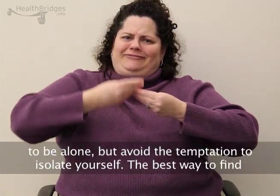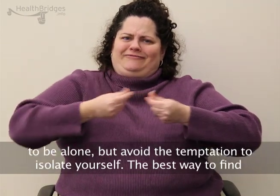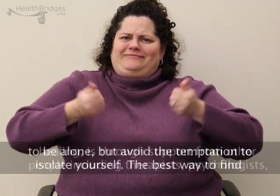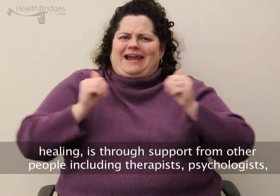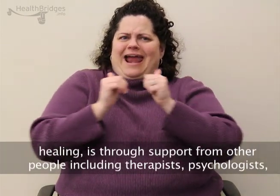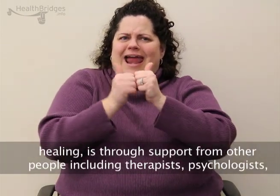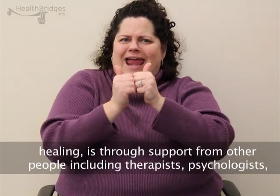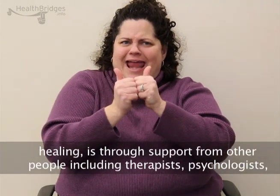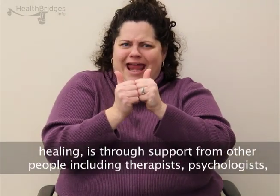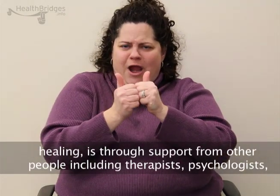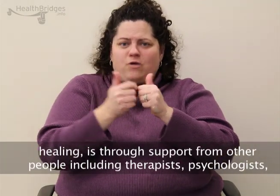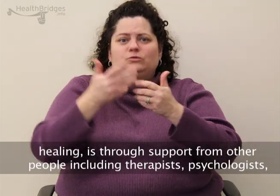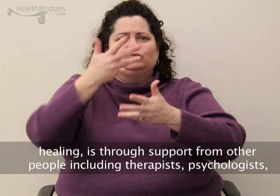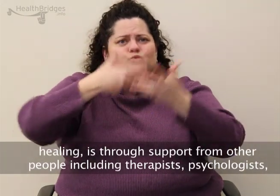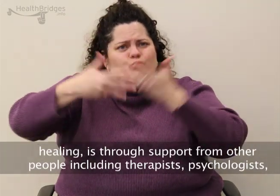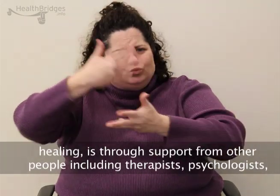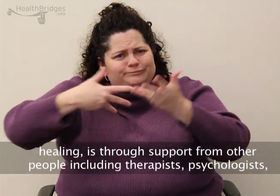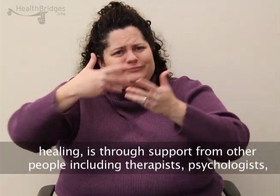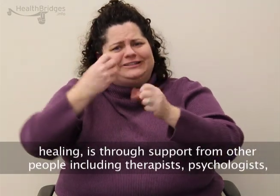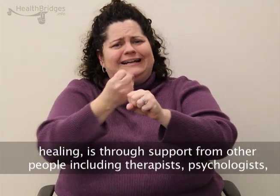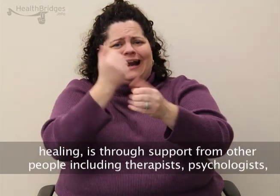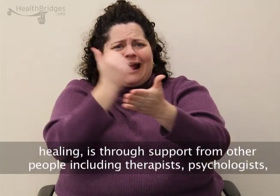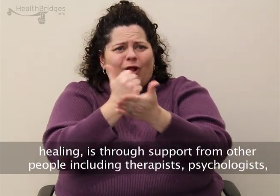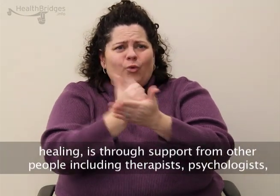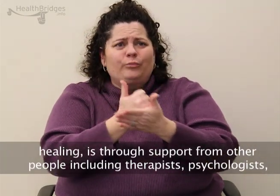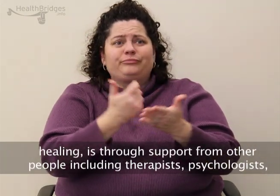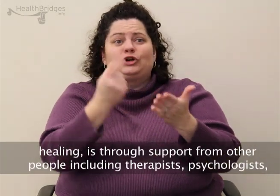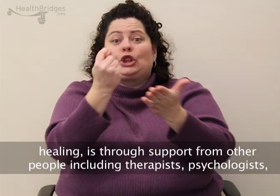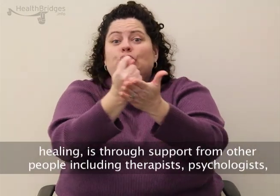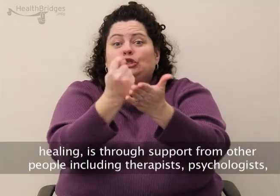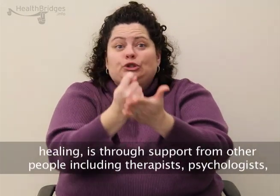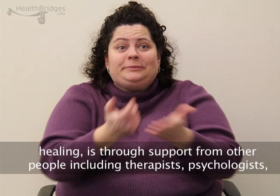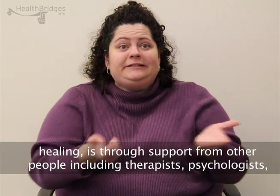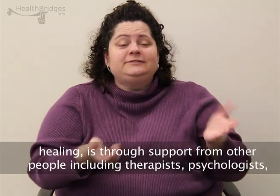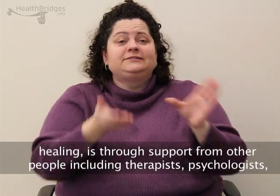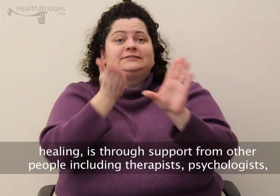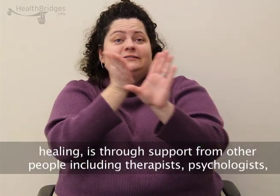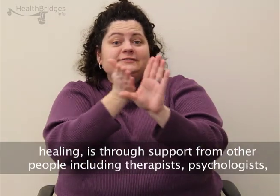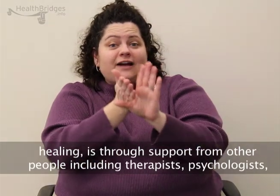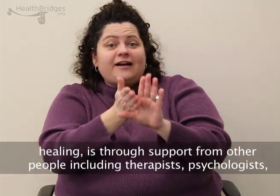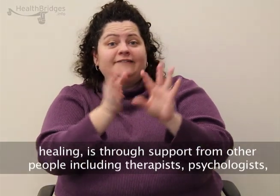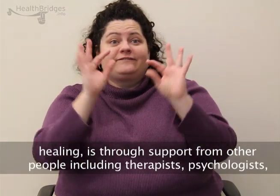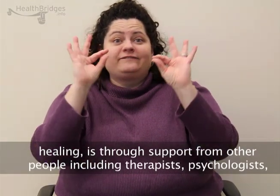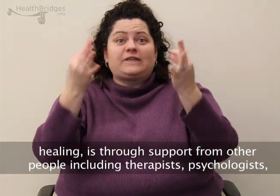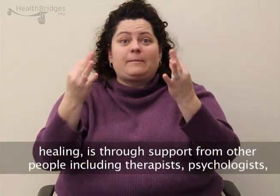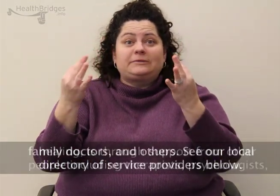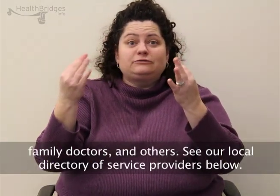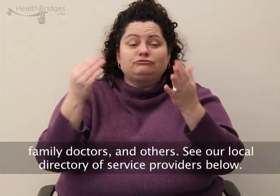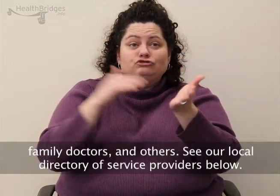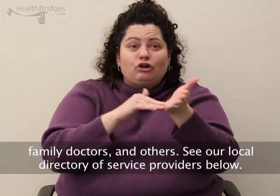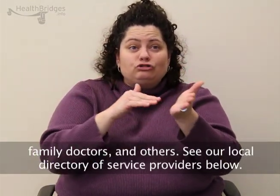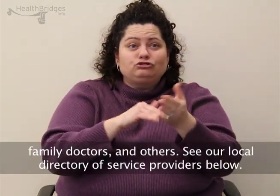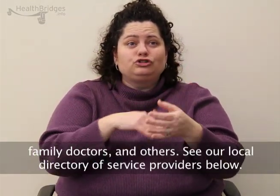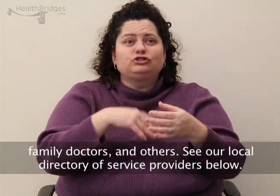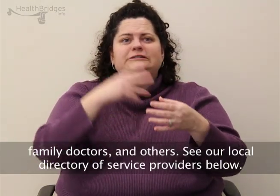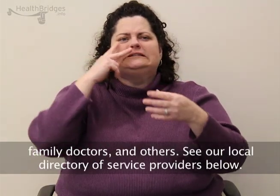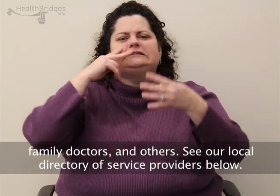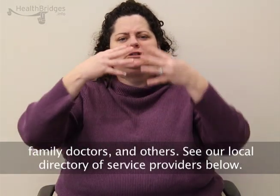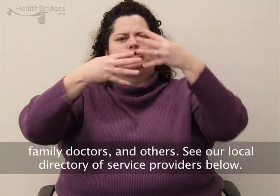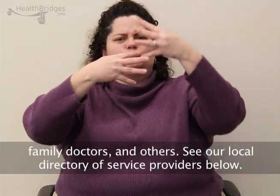find healing is through support from other people, including therapists, psychologists, family doctors, and